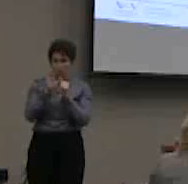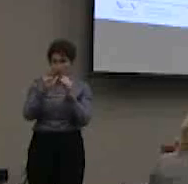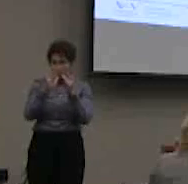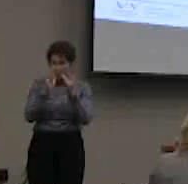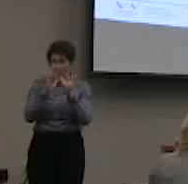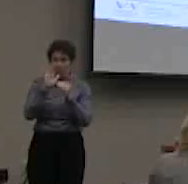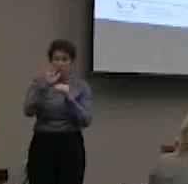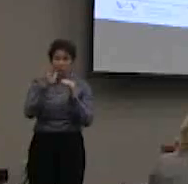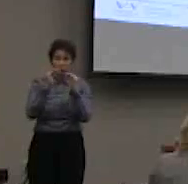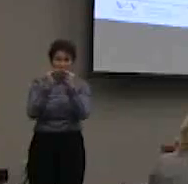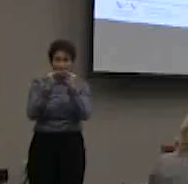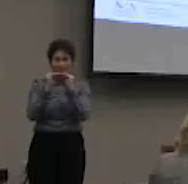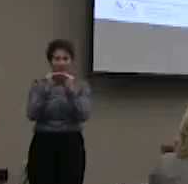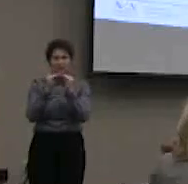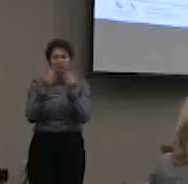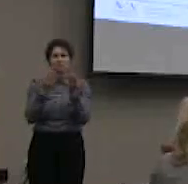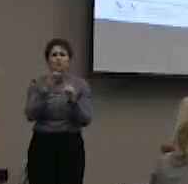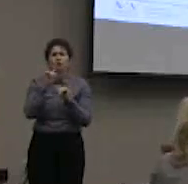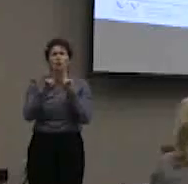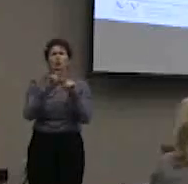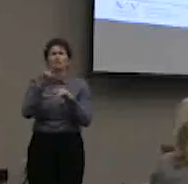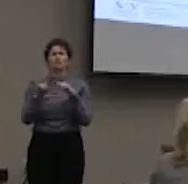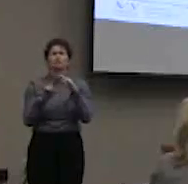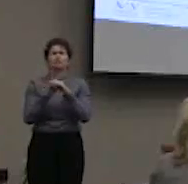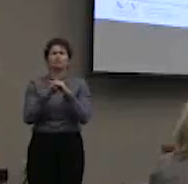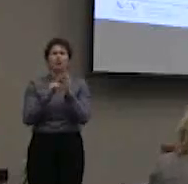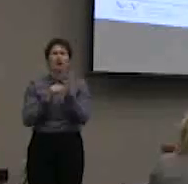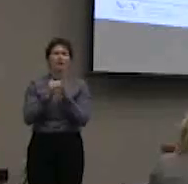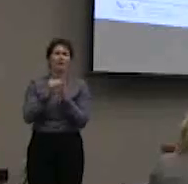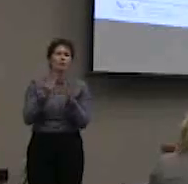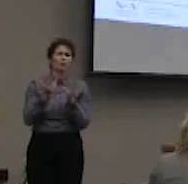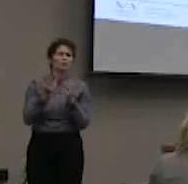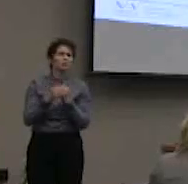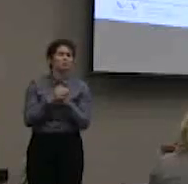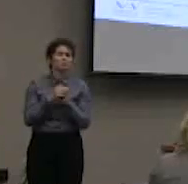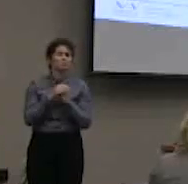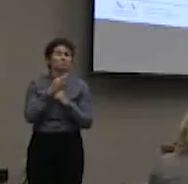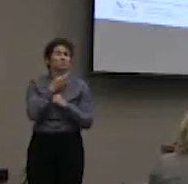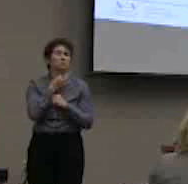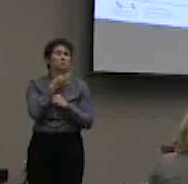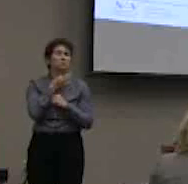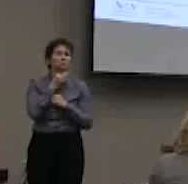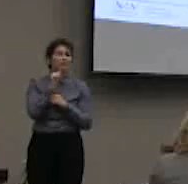questions come up most often? I just want to get a few responses.